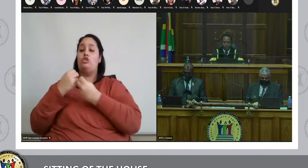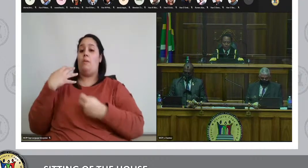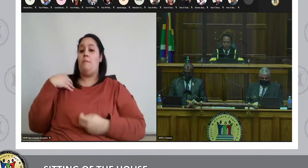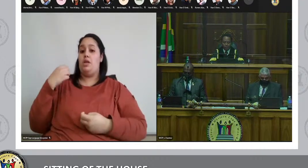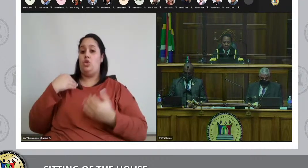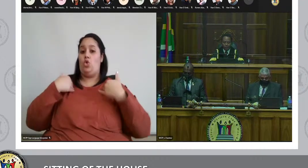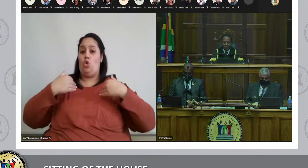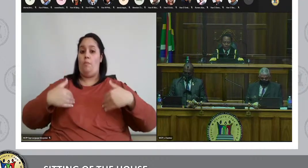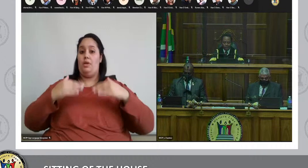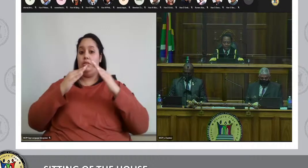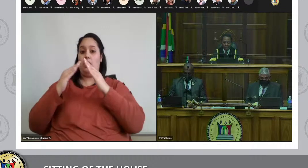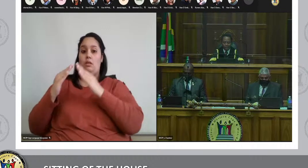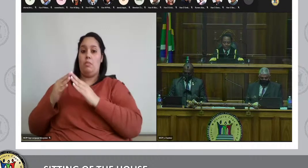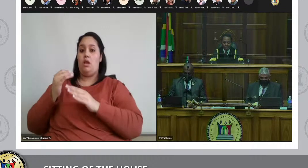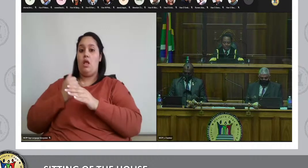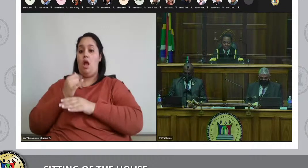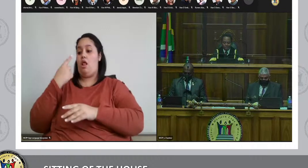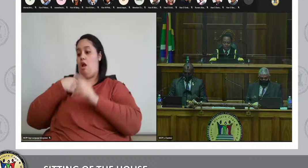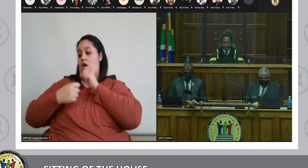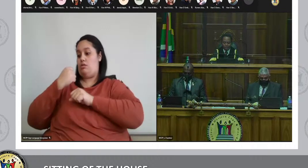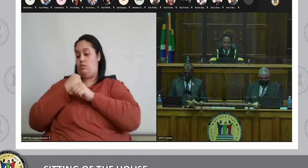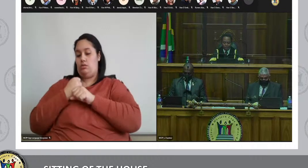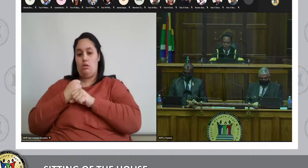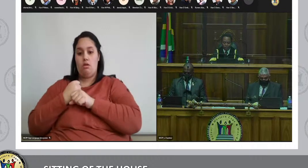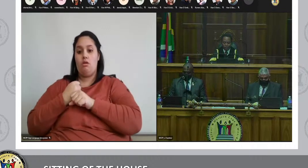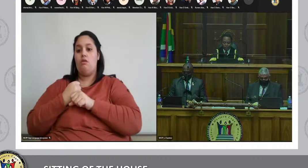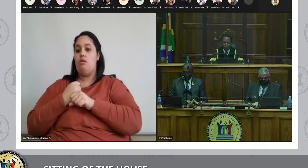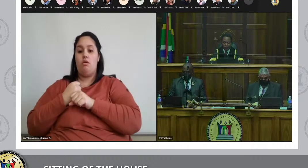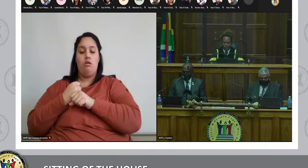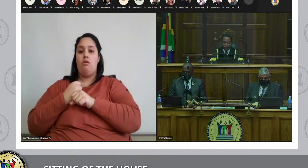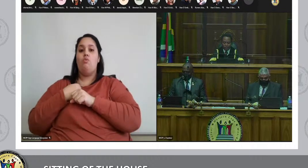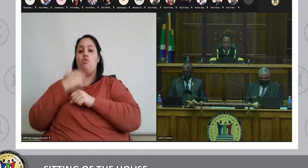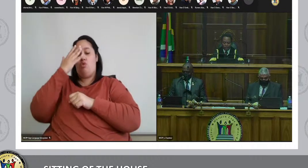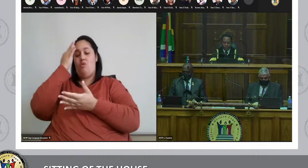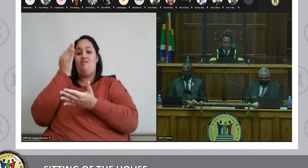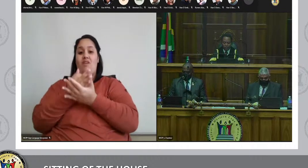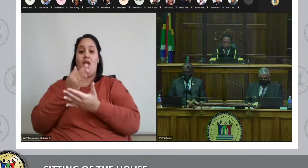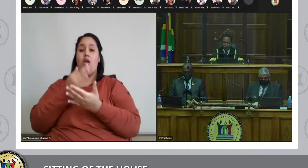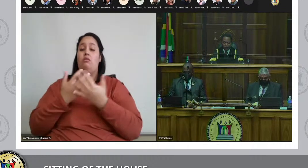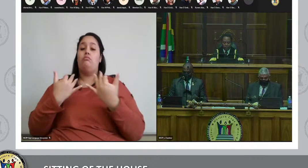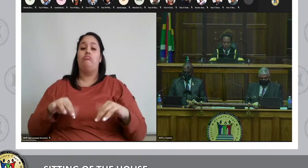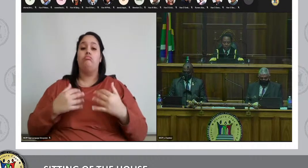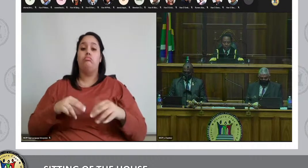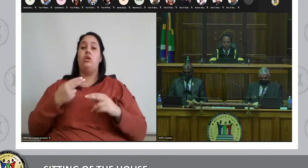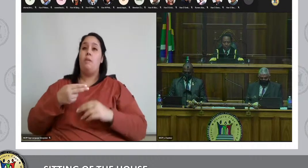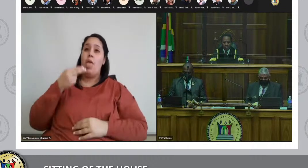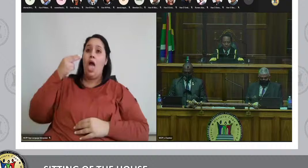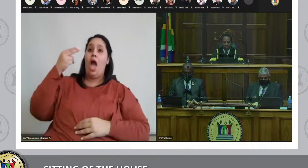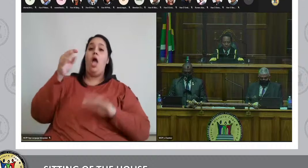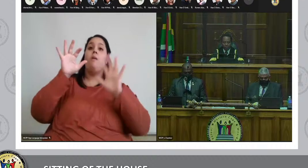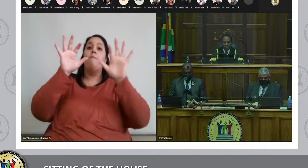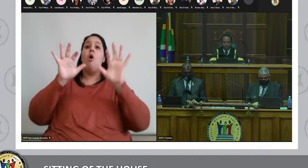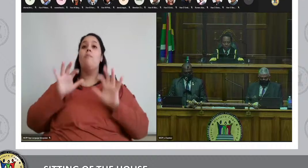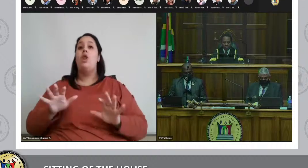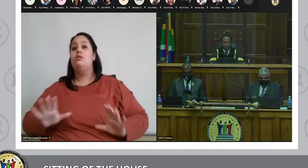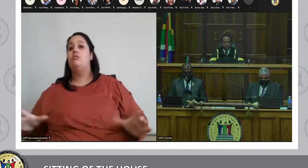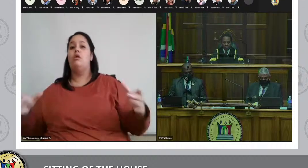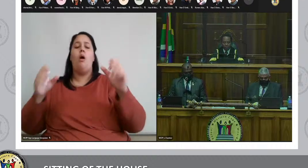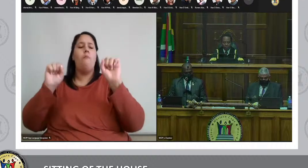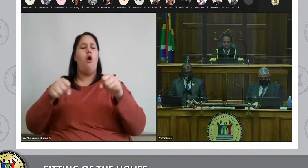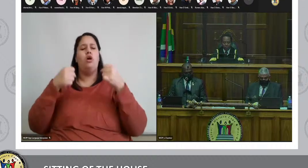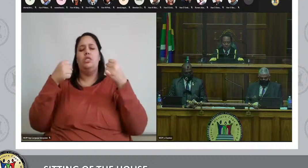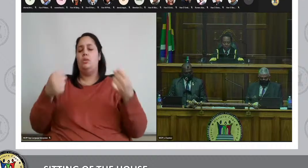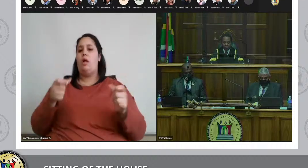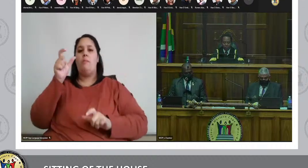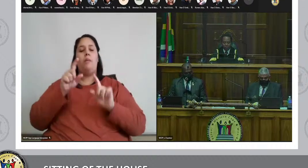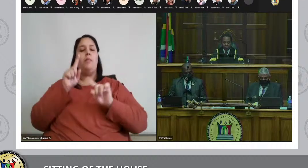Human Settlement early last year. It is a known fact that highly dense areas make it impossible for people to